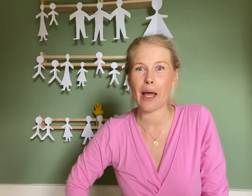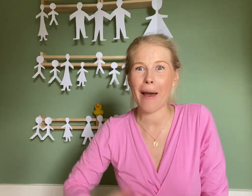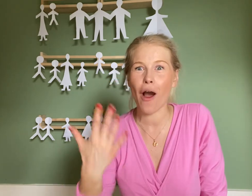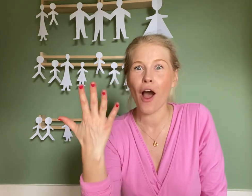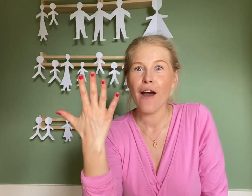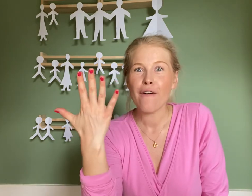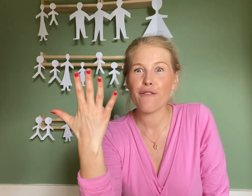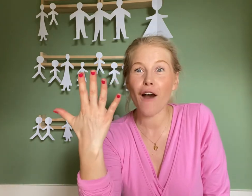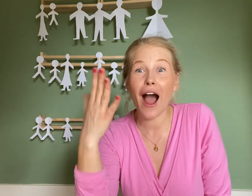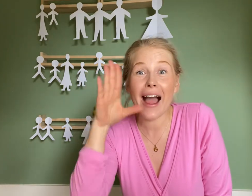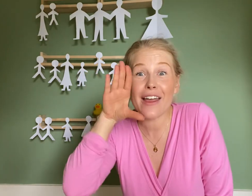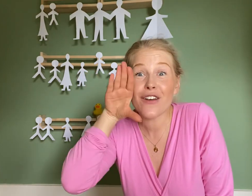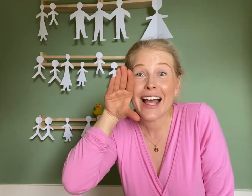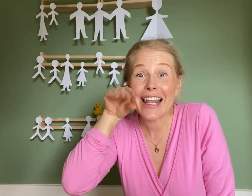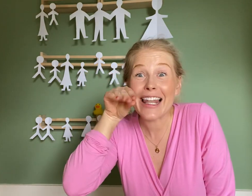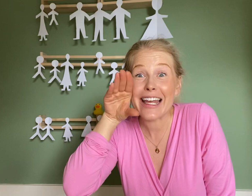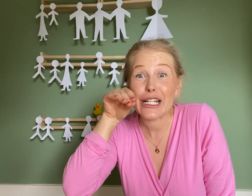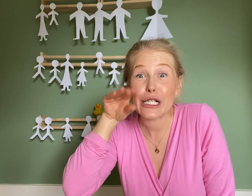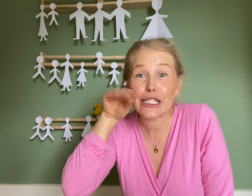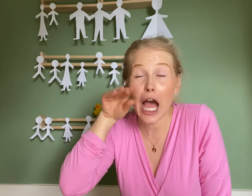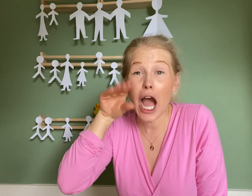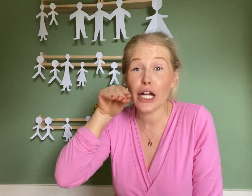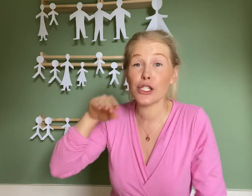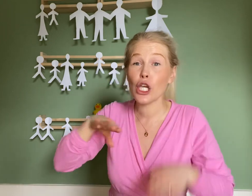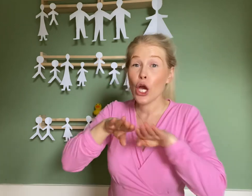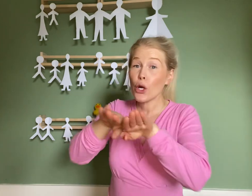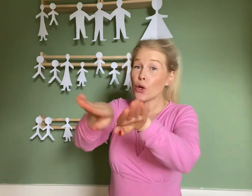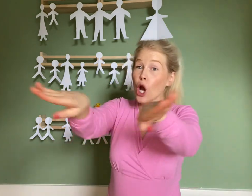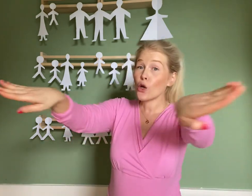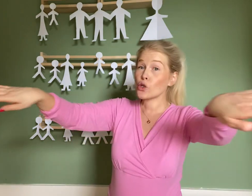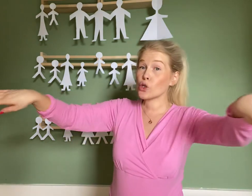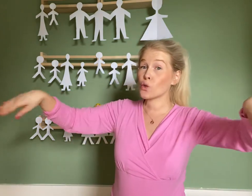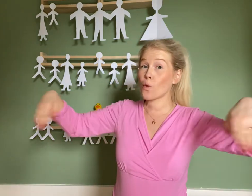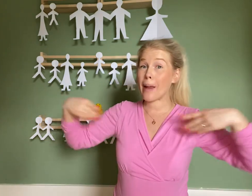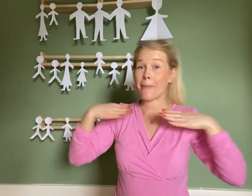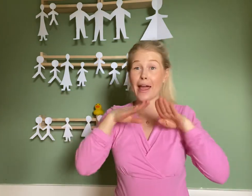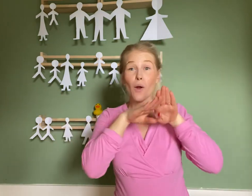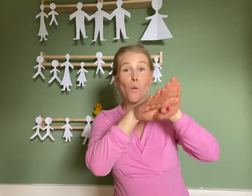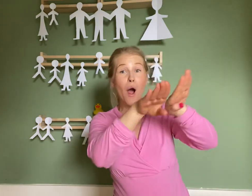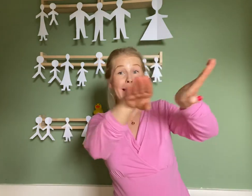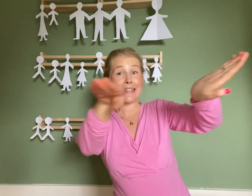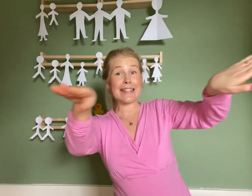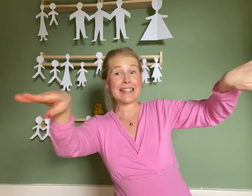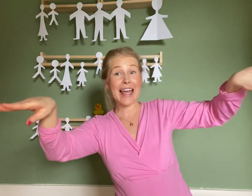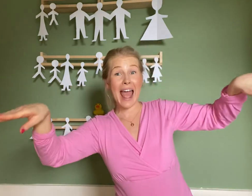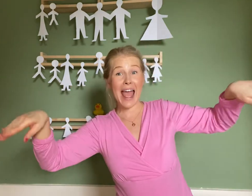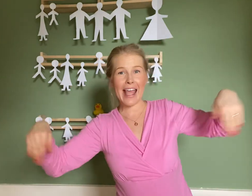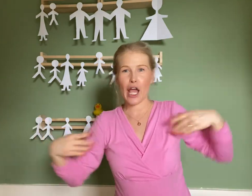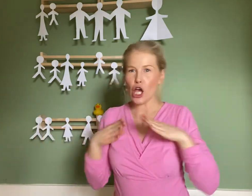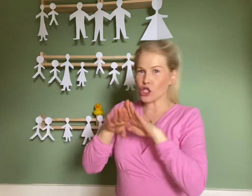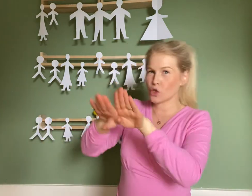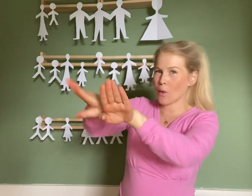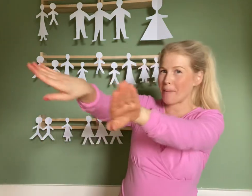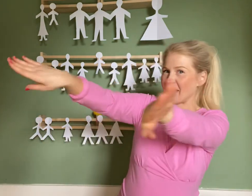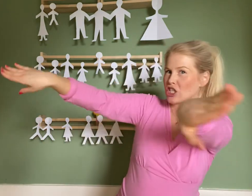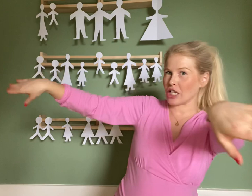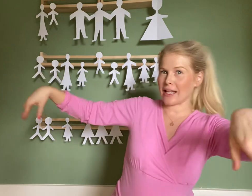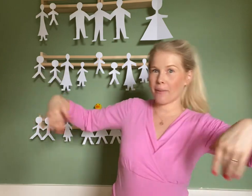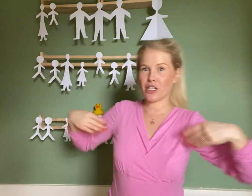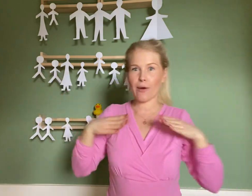about five little ducks who go swimming one day. Swimming is just like we do in